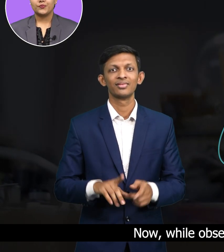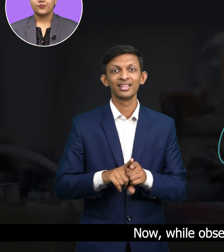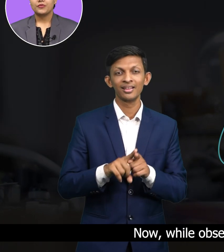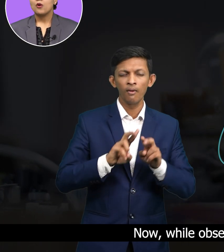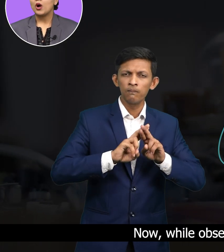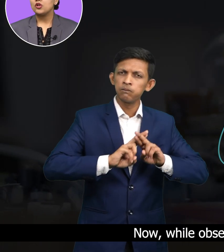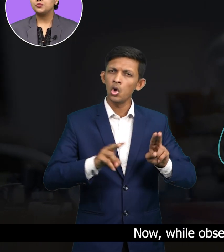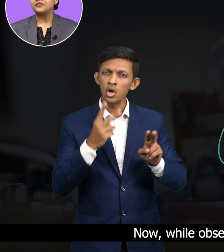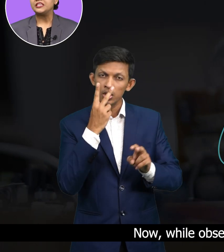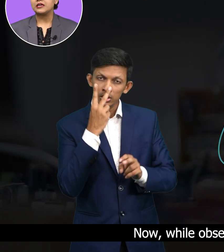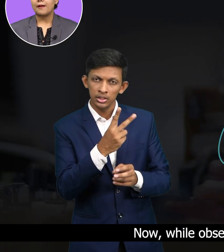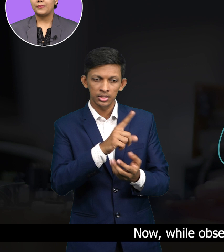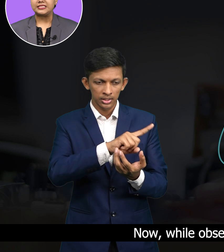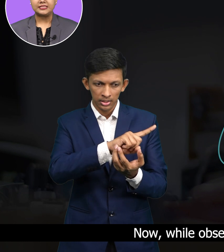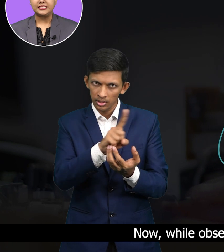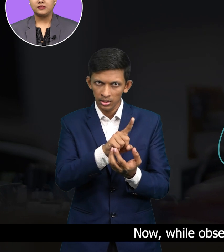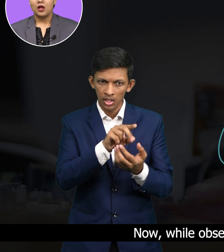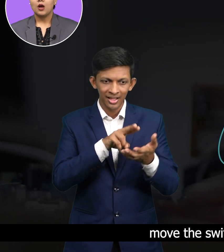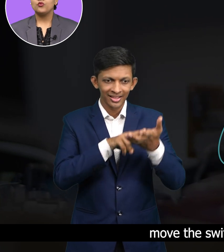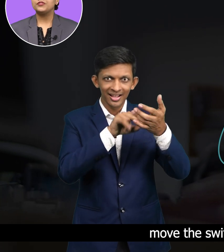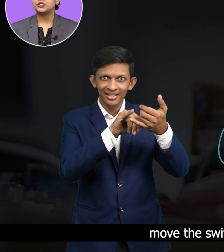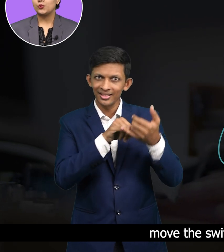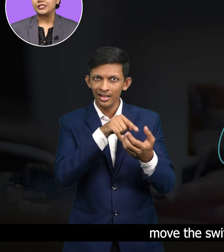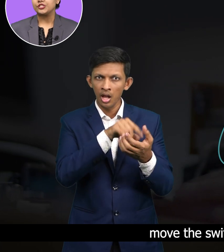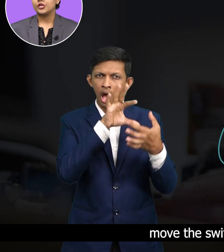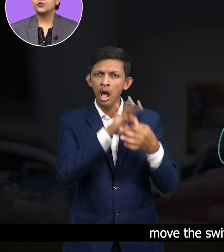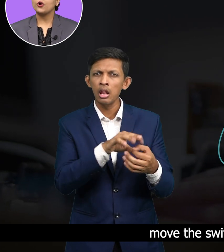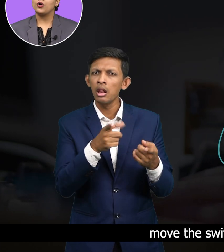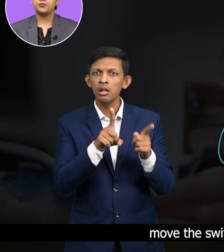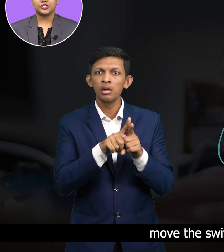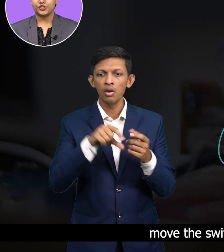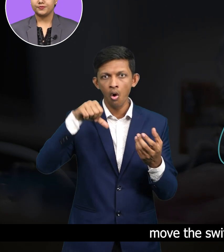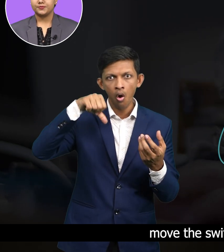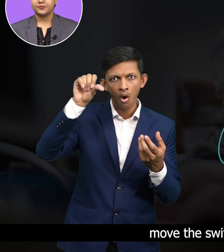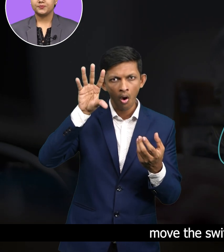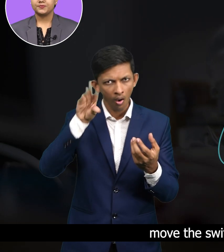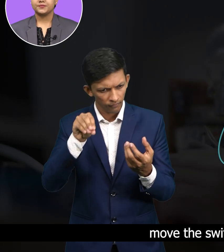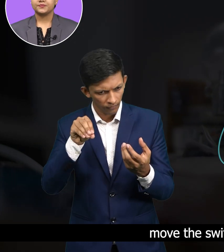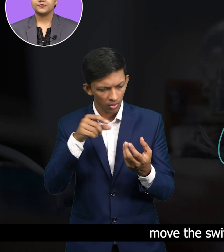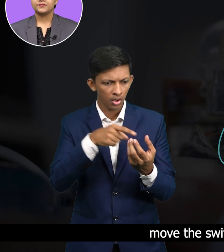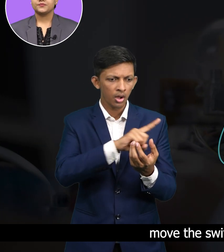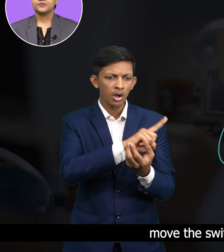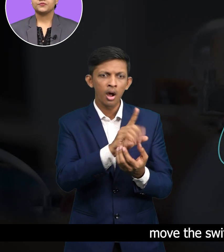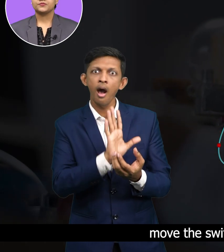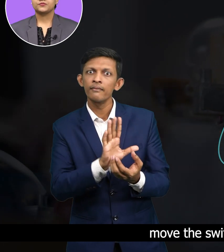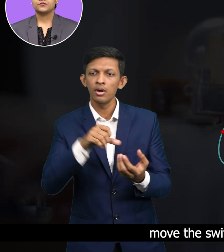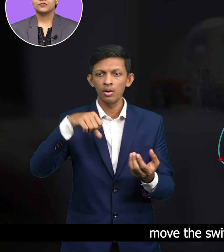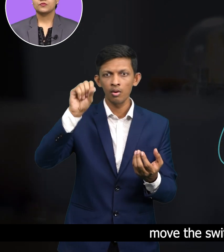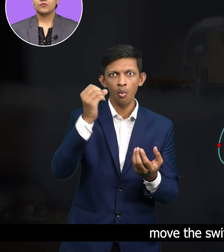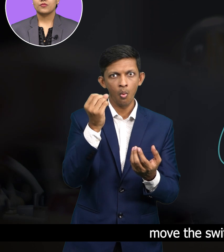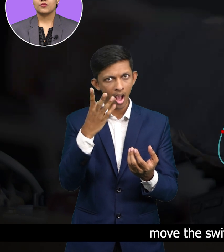Now, while observing the compass needle, move the switch to the on position.